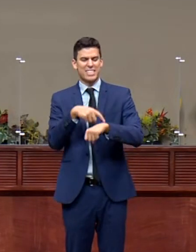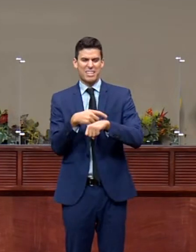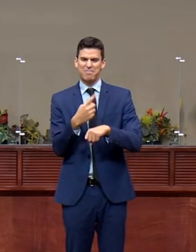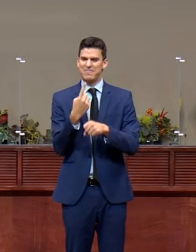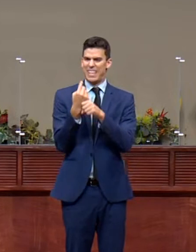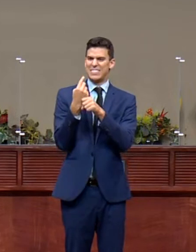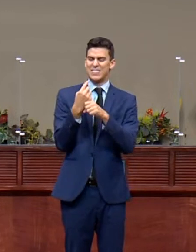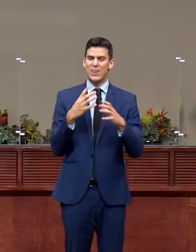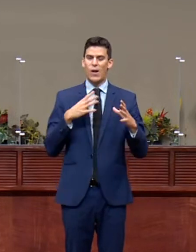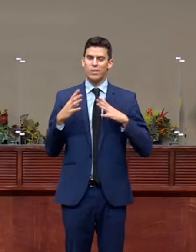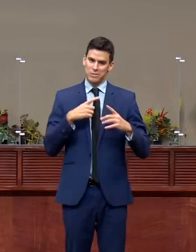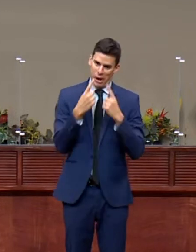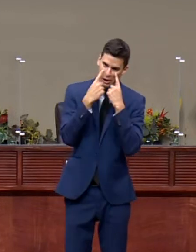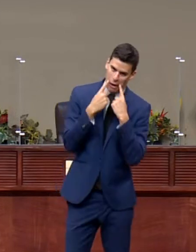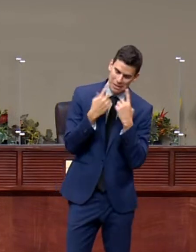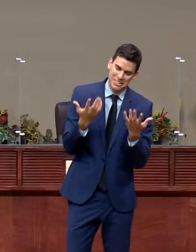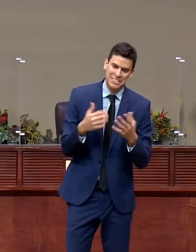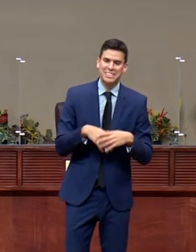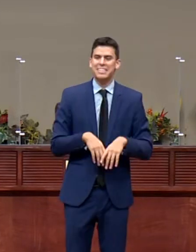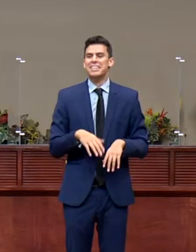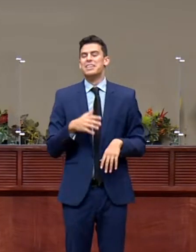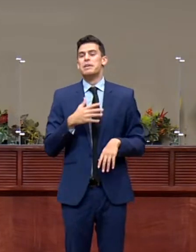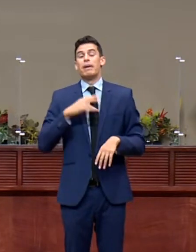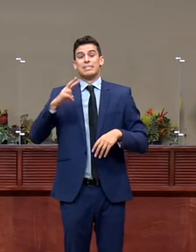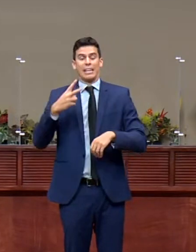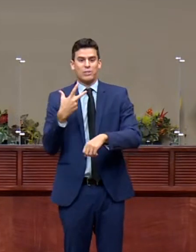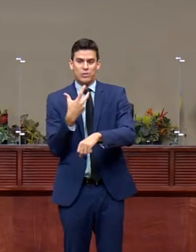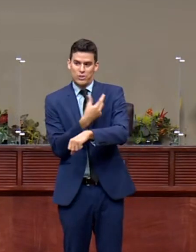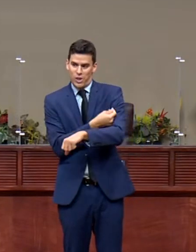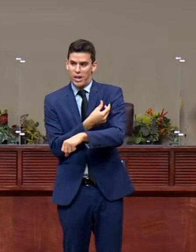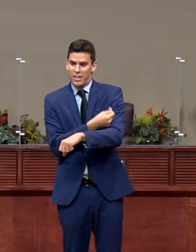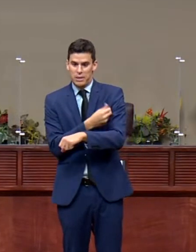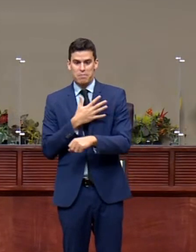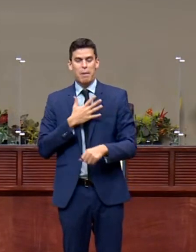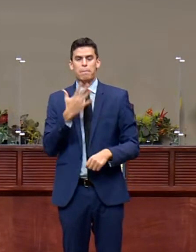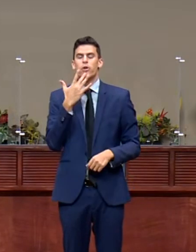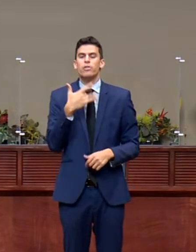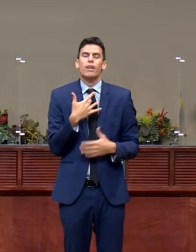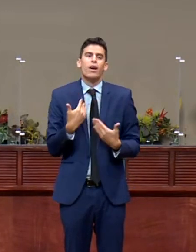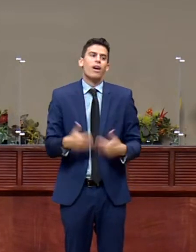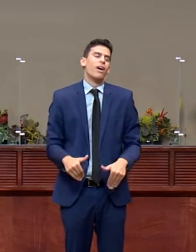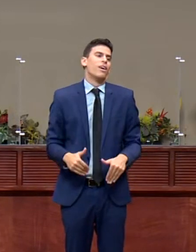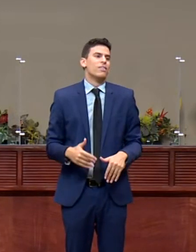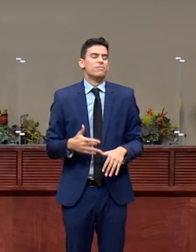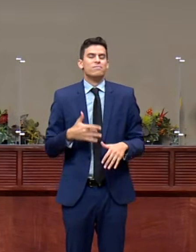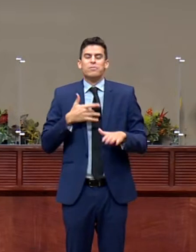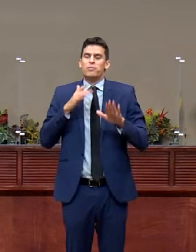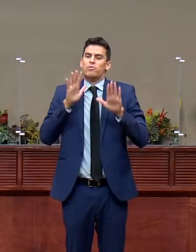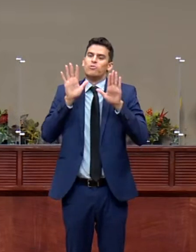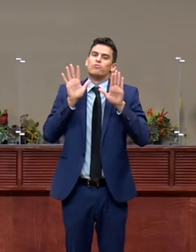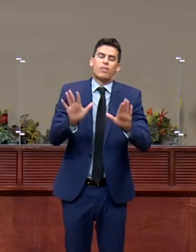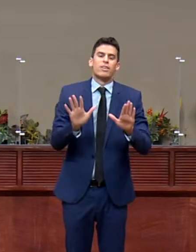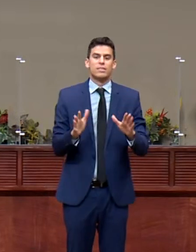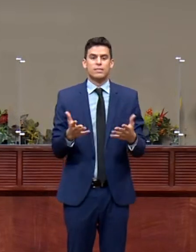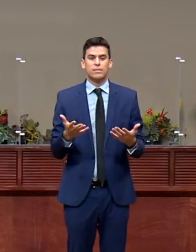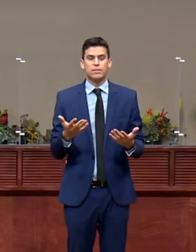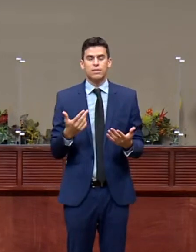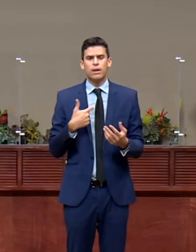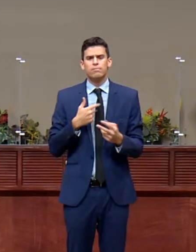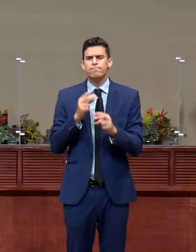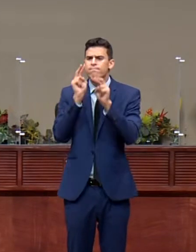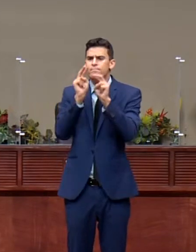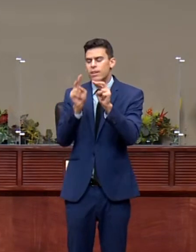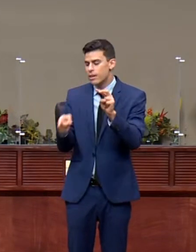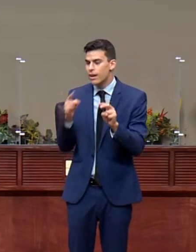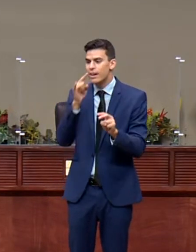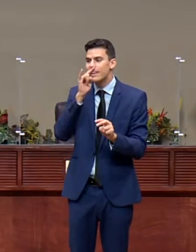times, I cried. My second shot around my birthday. It was a wonderful feeling, and I can't wait for my children to be able to share that